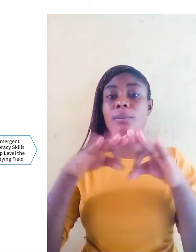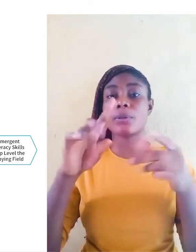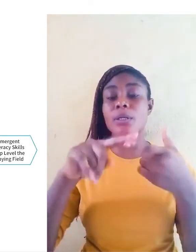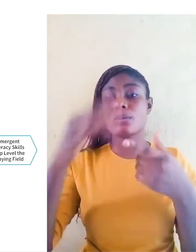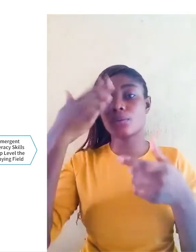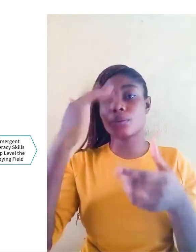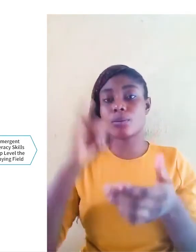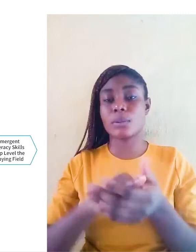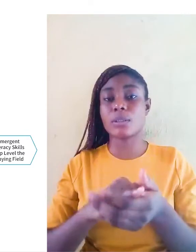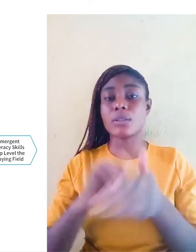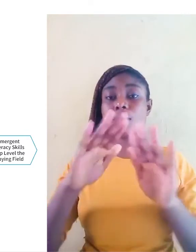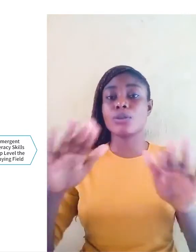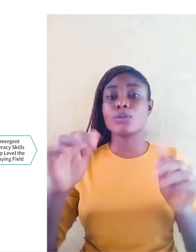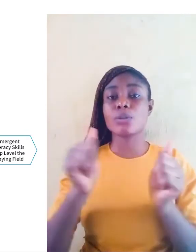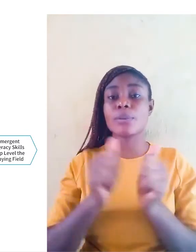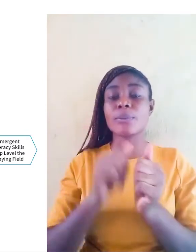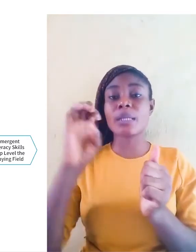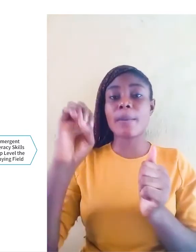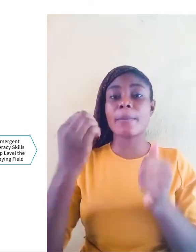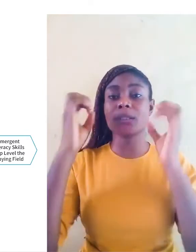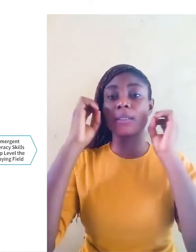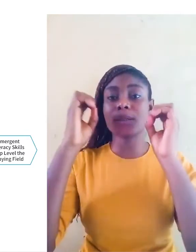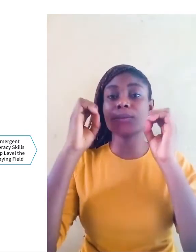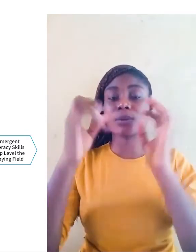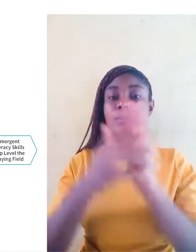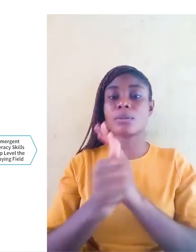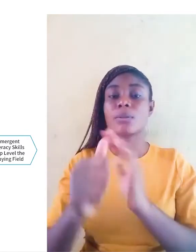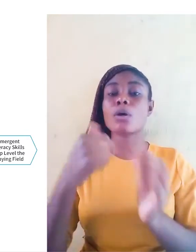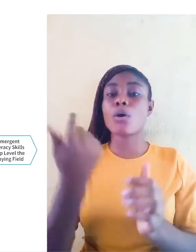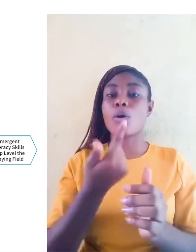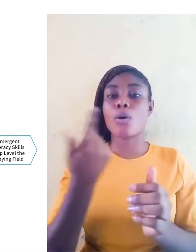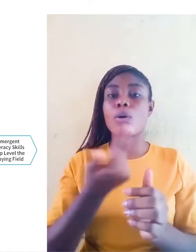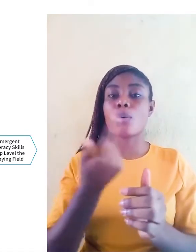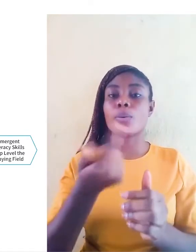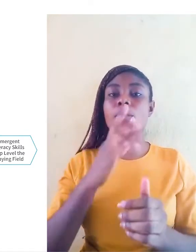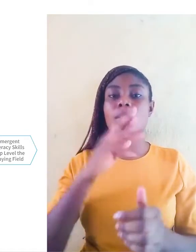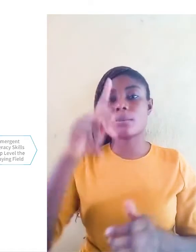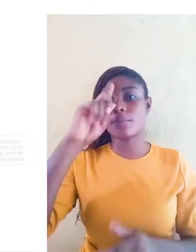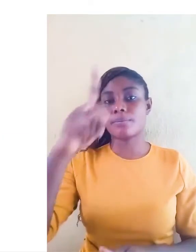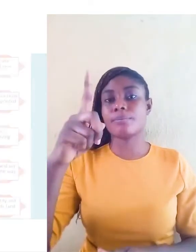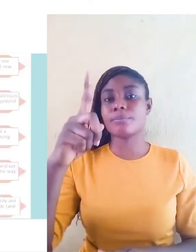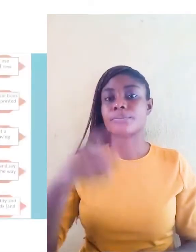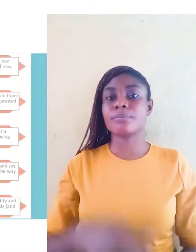emergent literacy exposure often emerge as gifted.